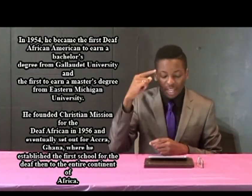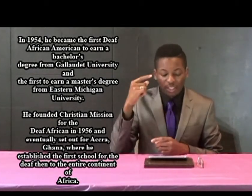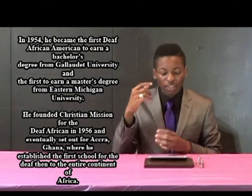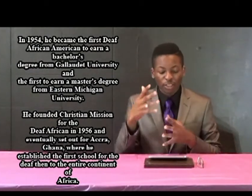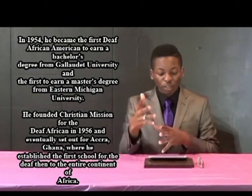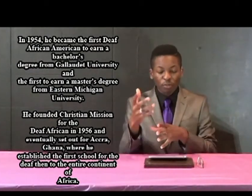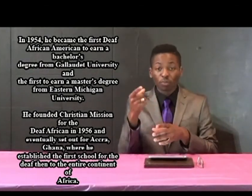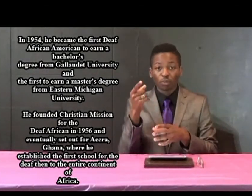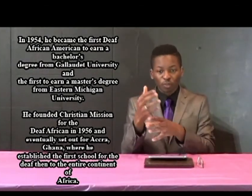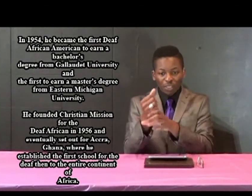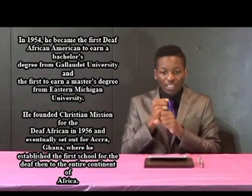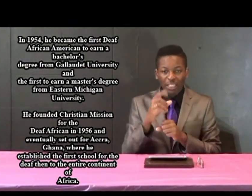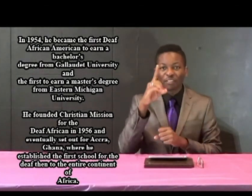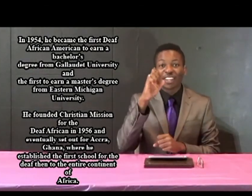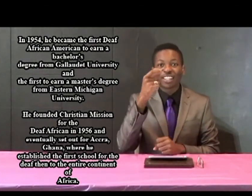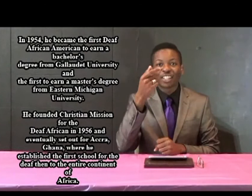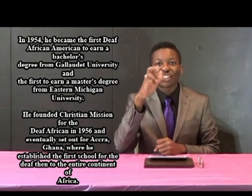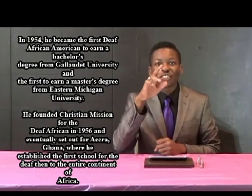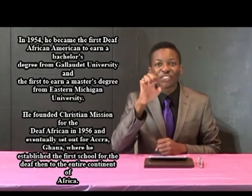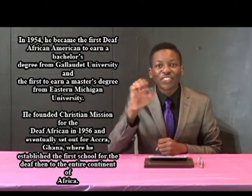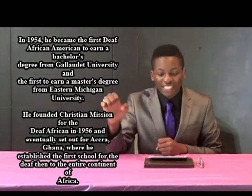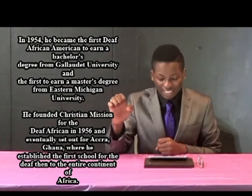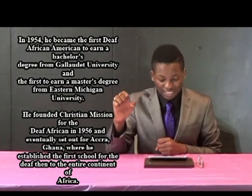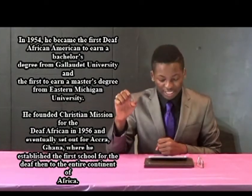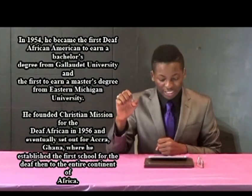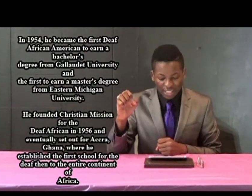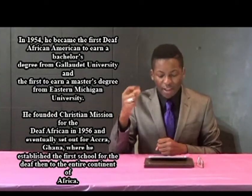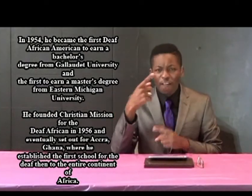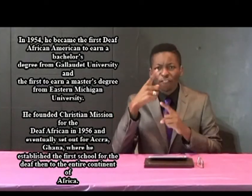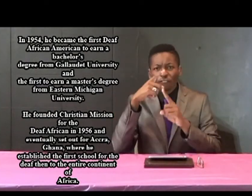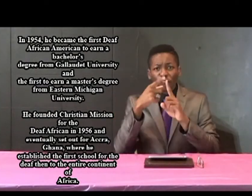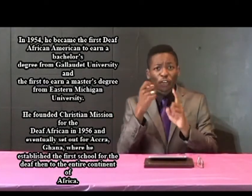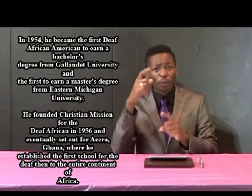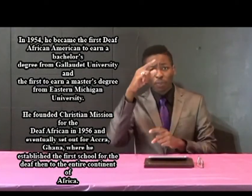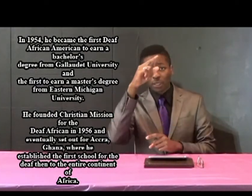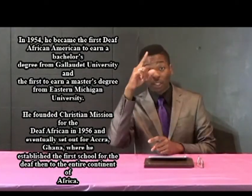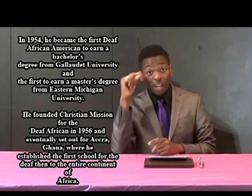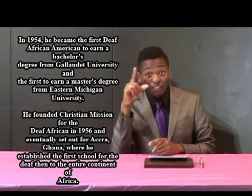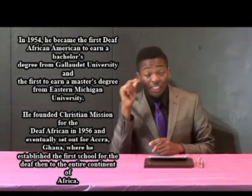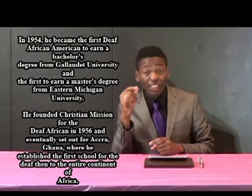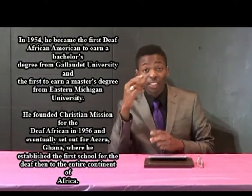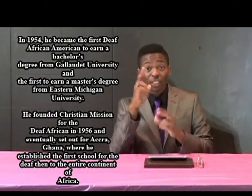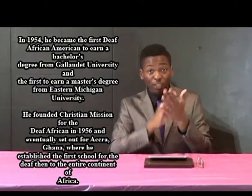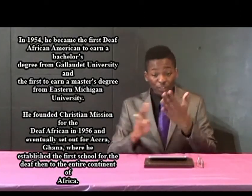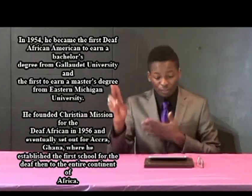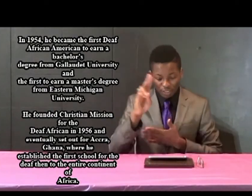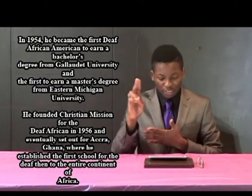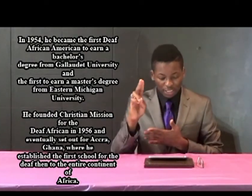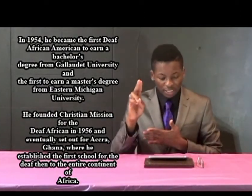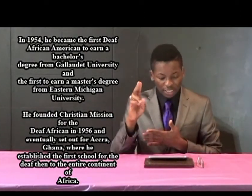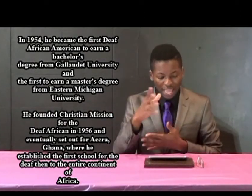And he was the first deaf black man to receive a degree from Gallaudet University.